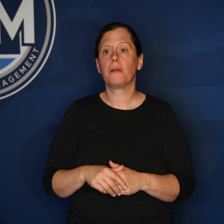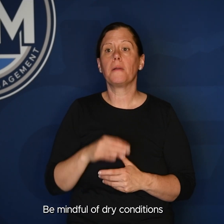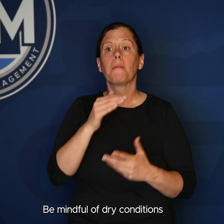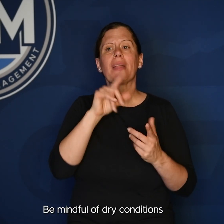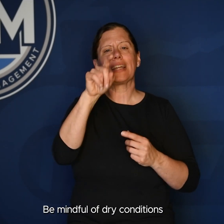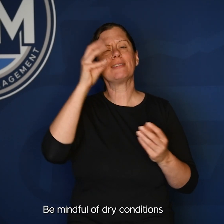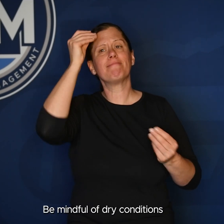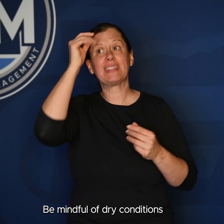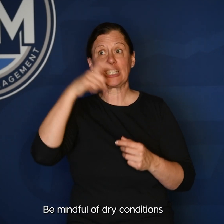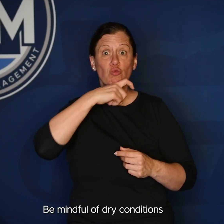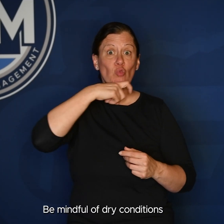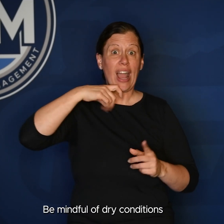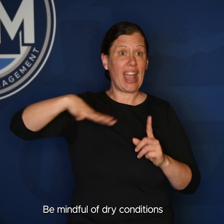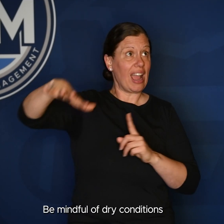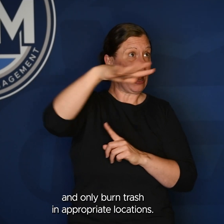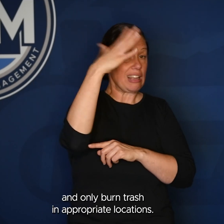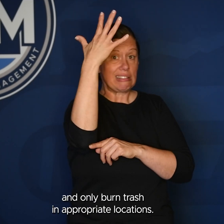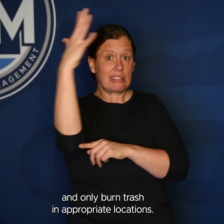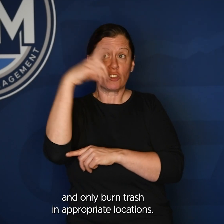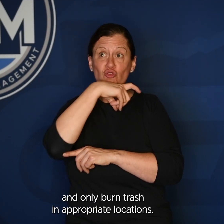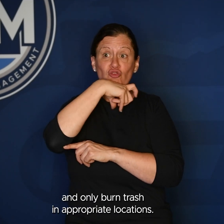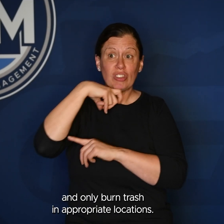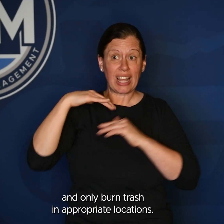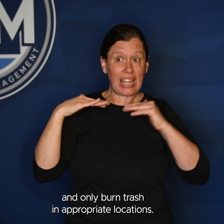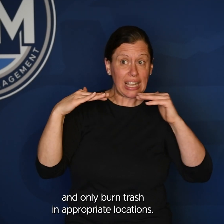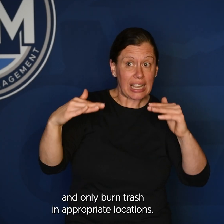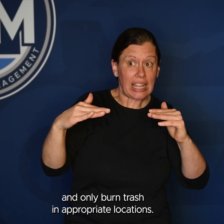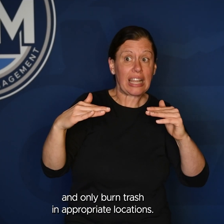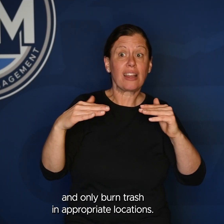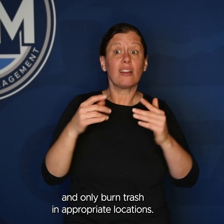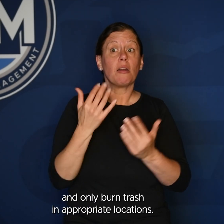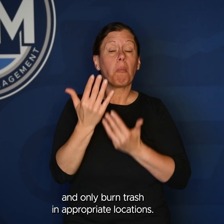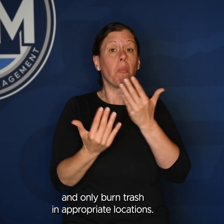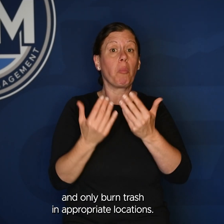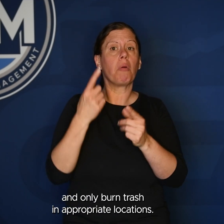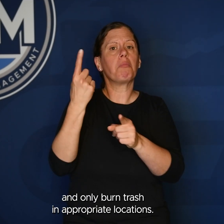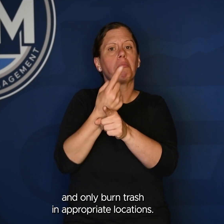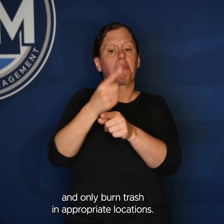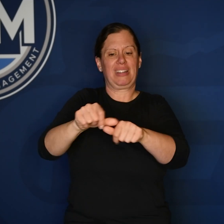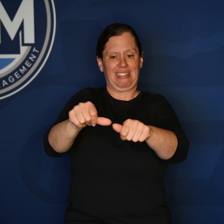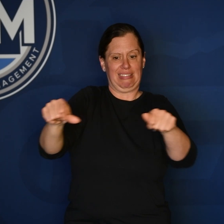Be mindful of dry conditions and only burn trash in appropriate locations.